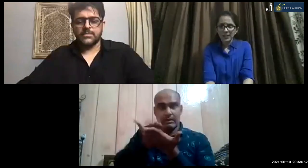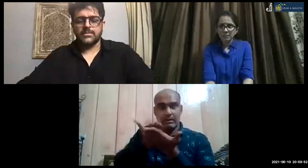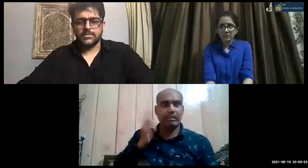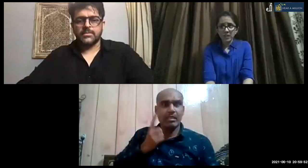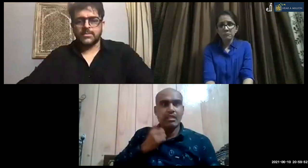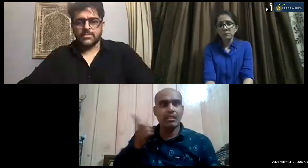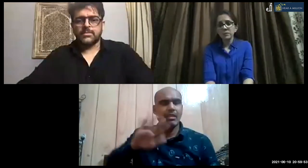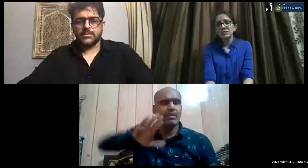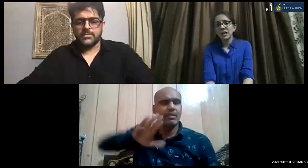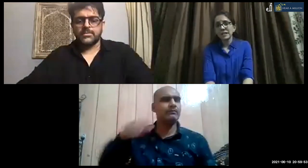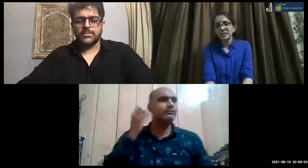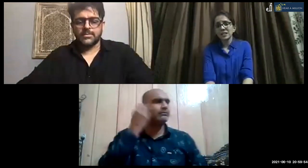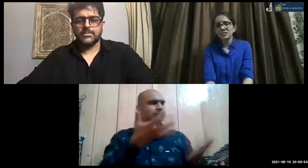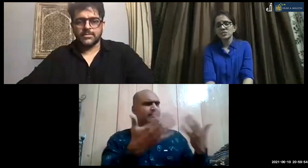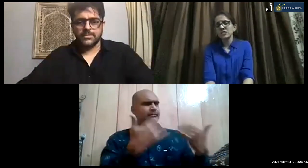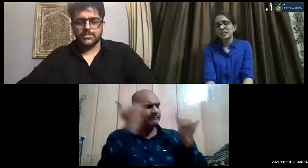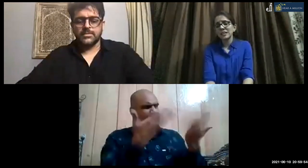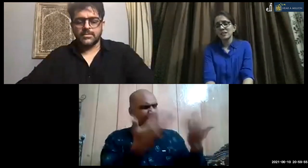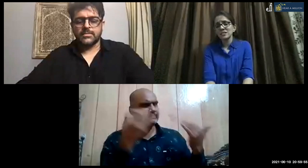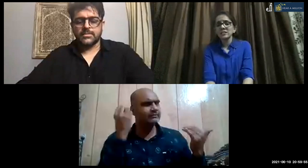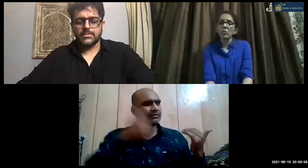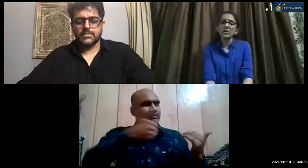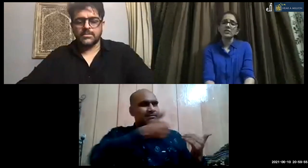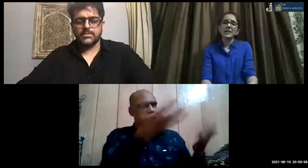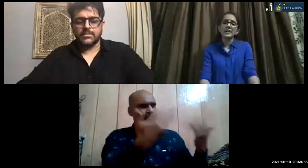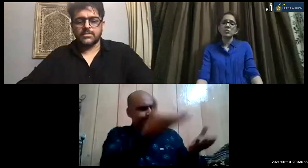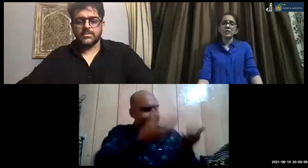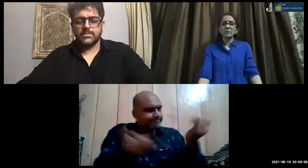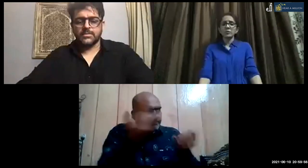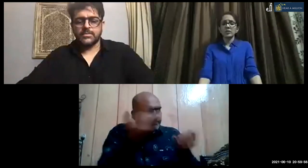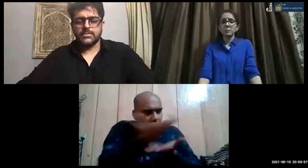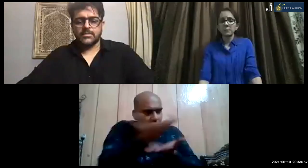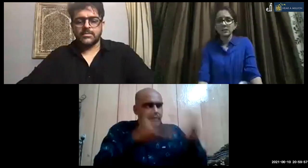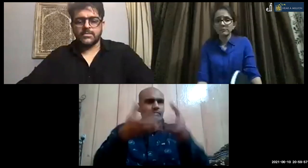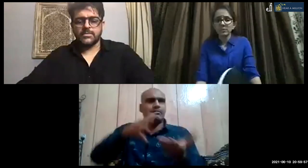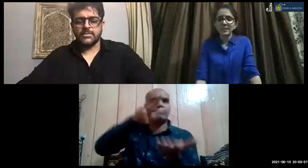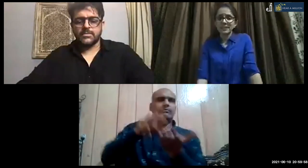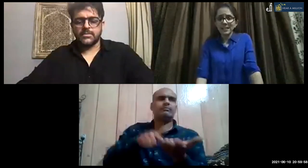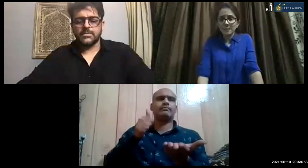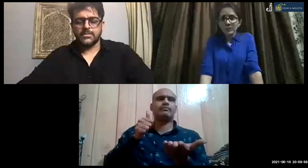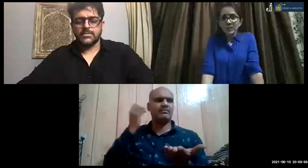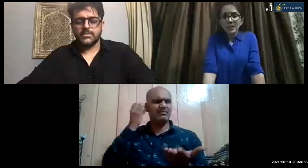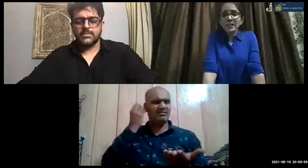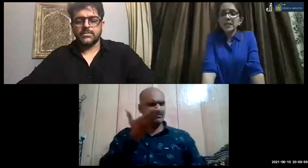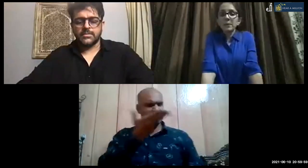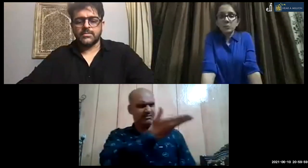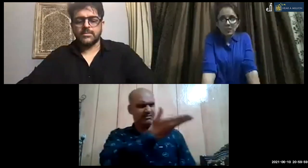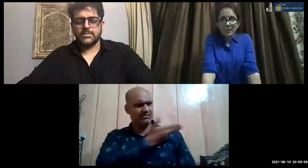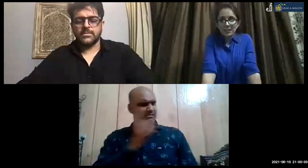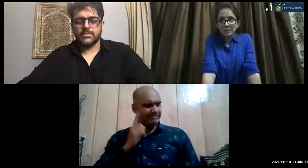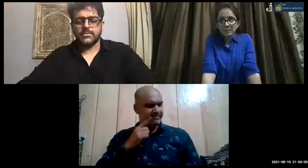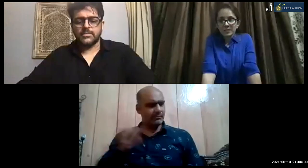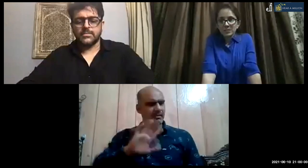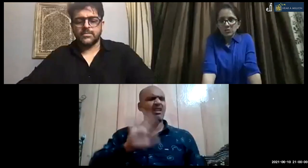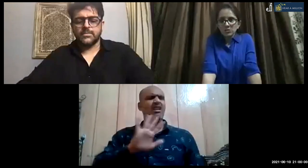You like deaf people giving ideas, they just sideline us and they want your ideas only from hearing people, everyone like that, and they keep approving